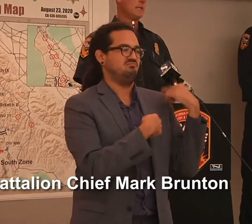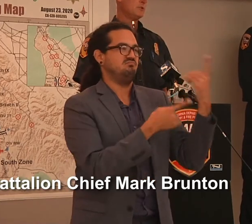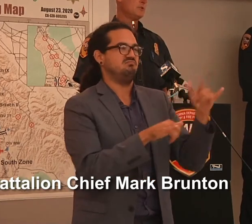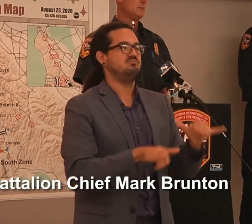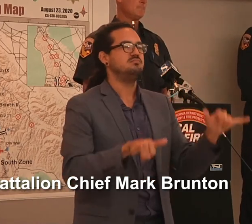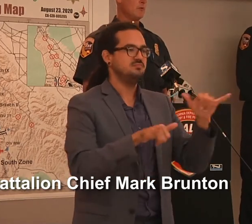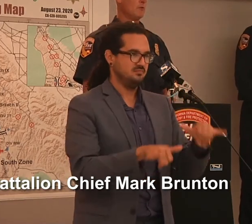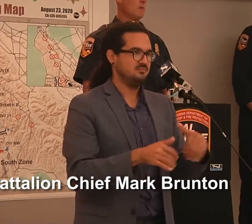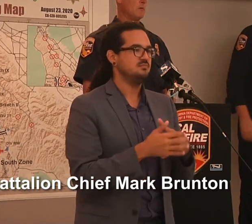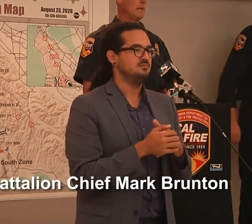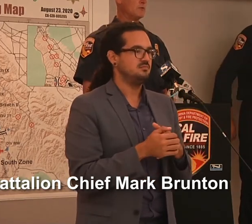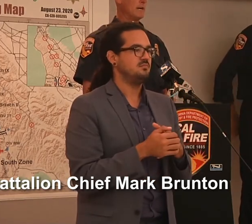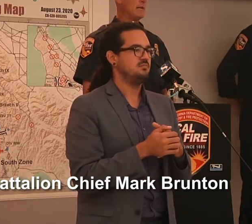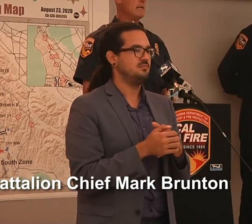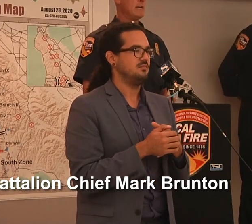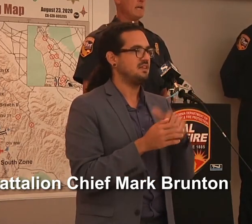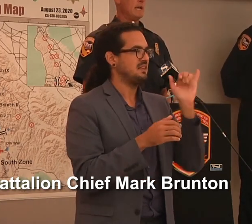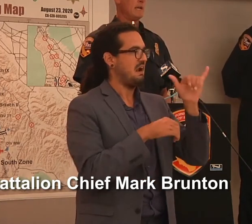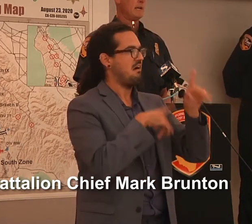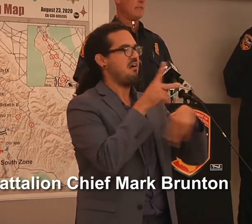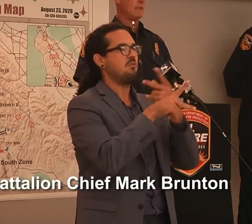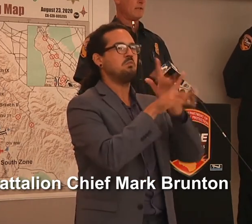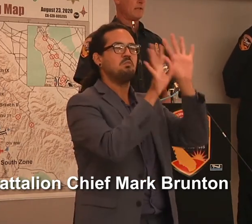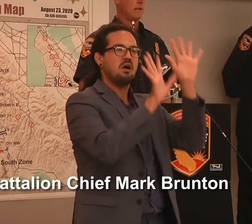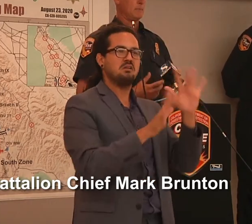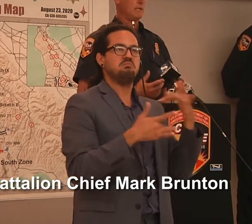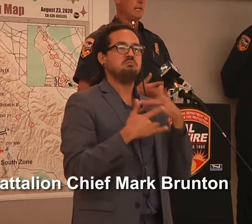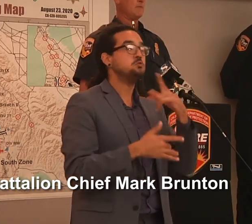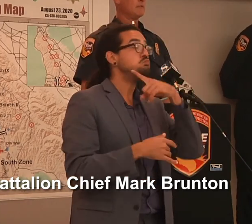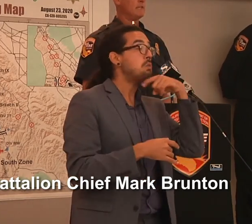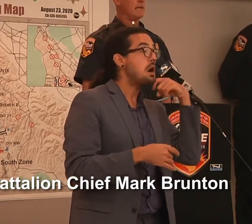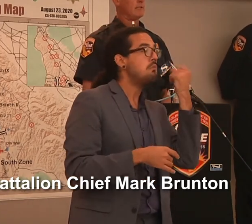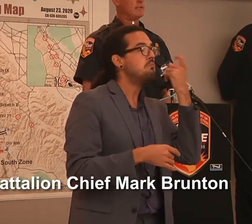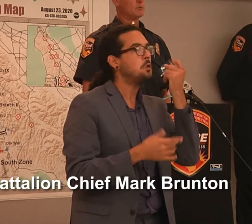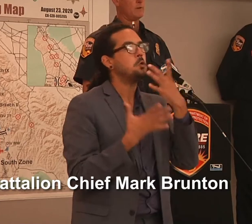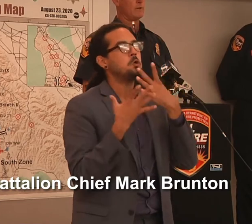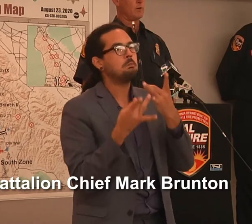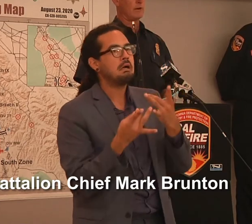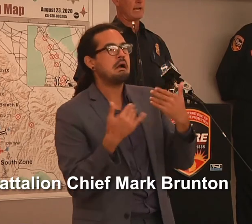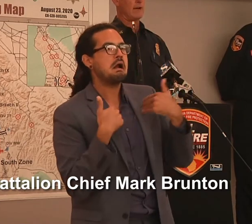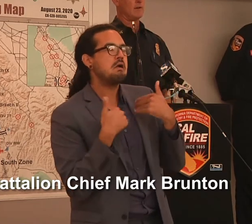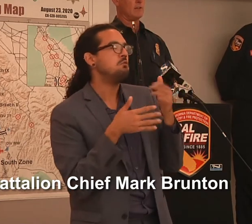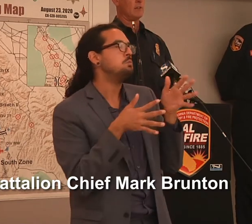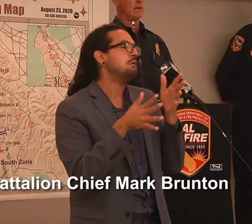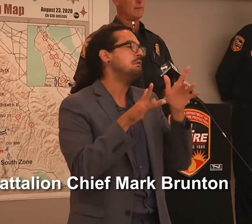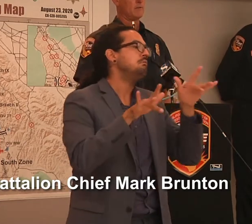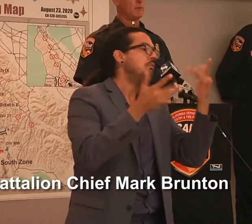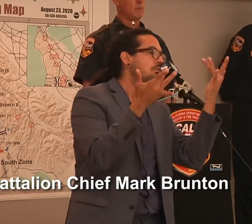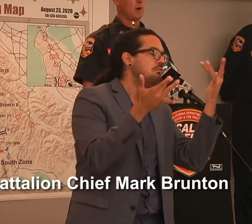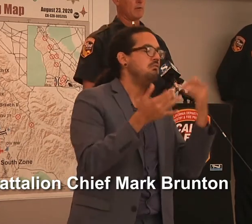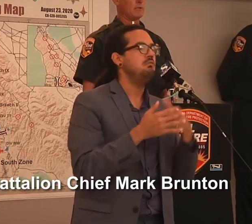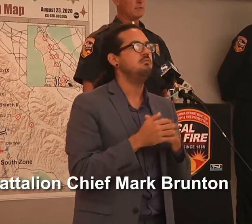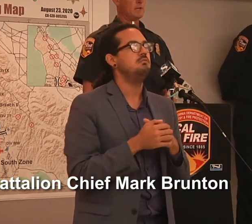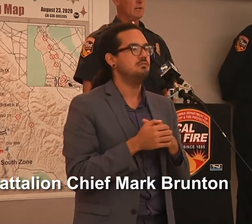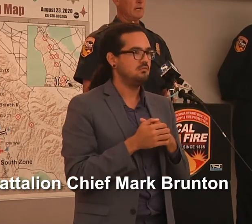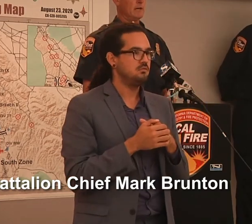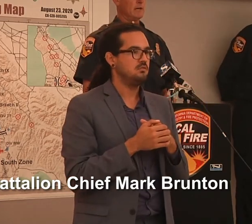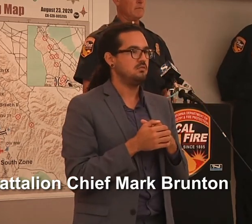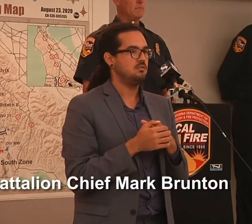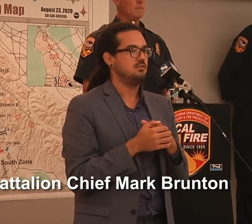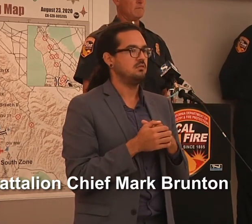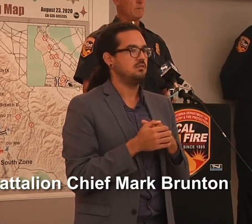fuels conditions, although albeit dry. And I think and I believe that this week we're gonna have a lot of good progress.